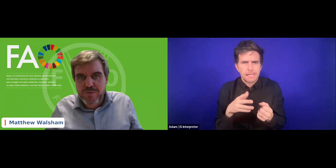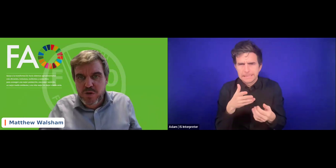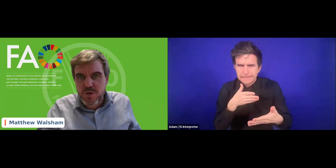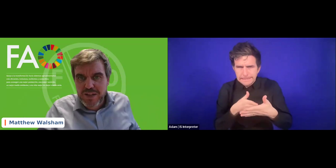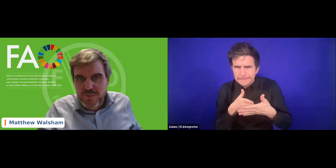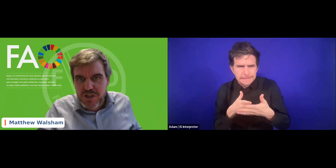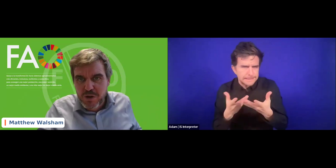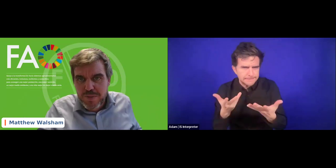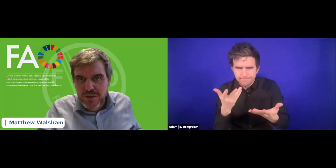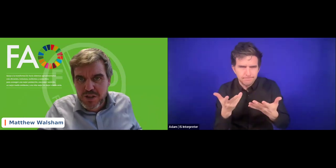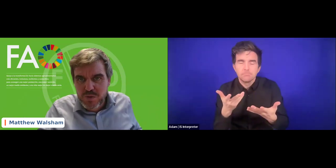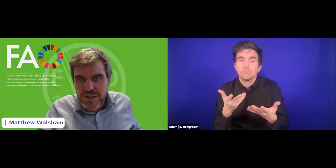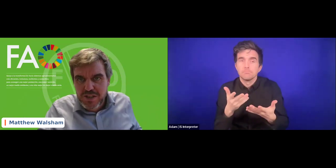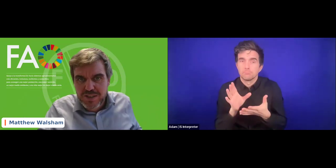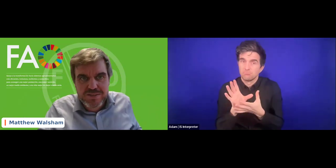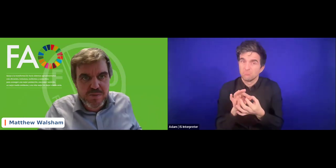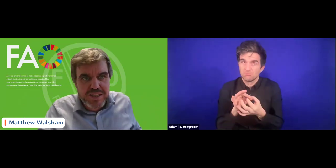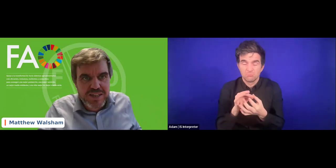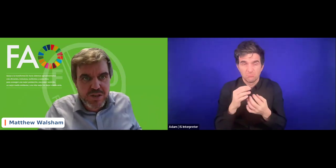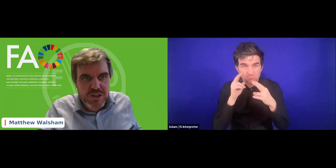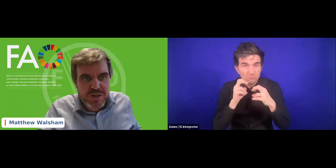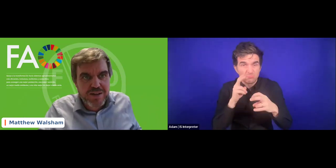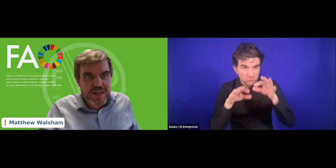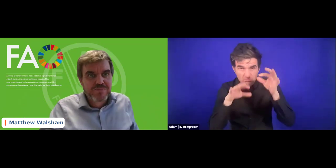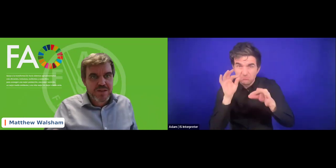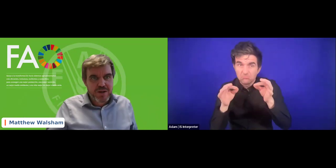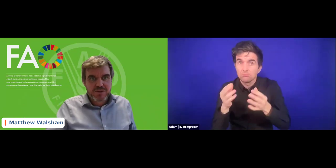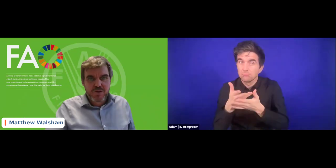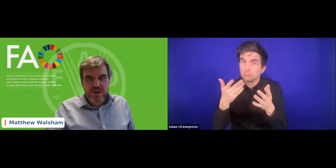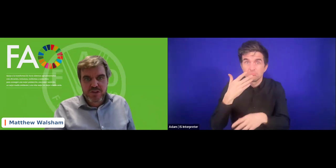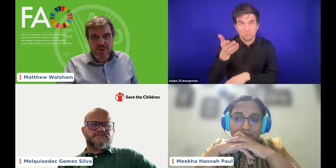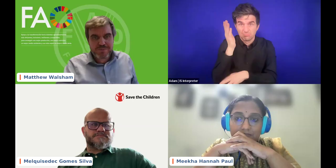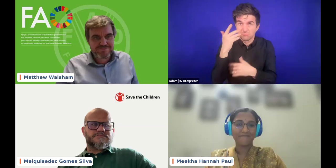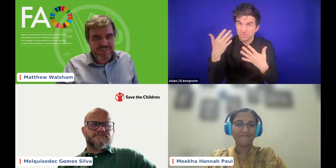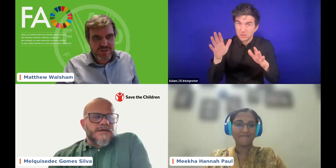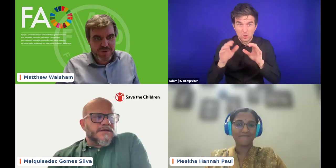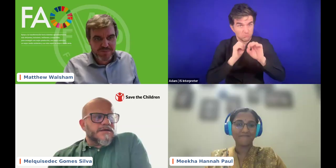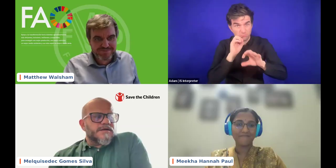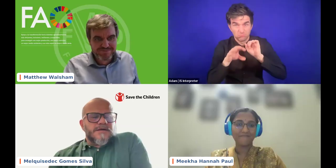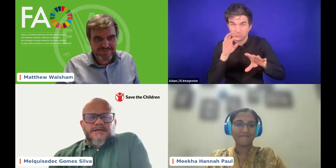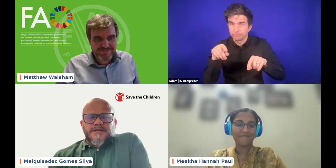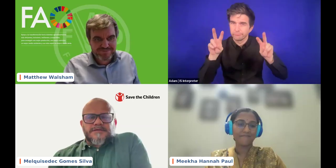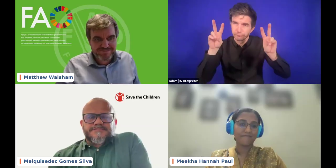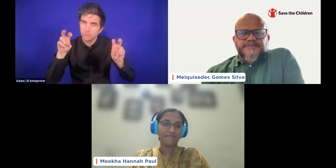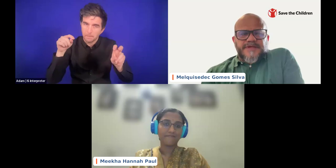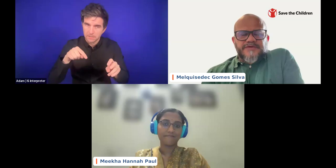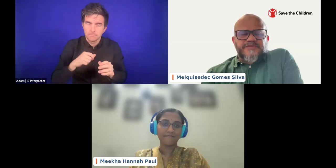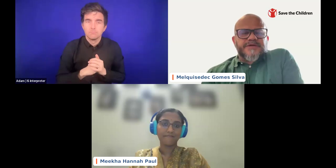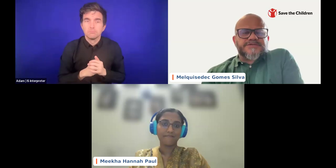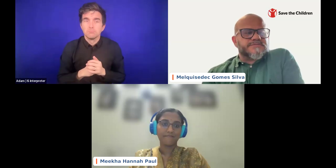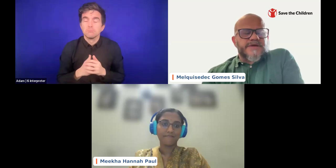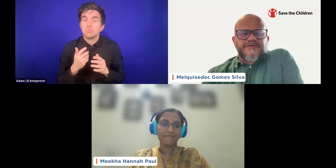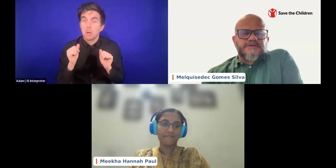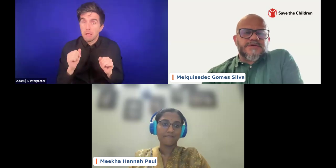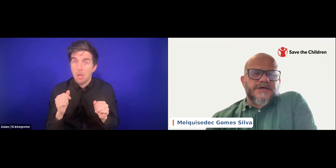Mika, I can see you have your camera turned on. Melk, are you ready for me to hand over to you? Yeah, Melk. So over to you. Thanks very much. Thank